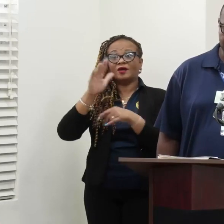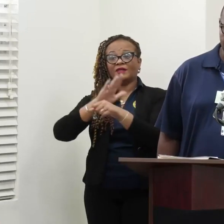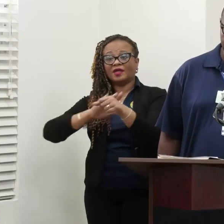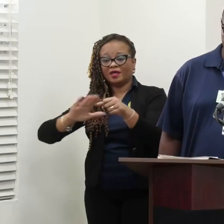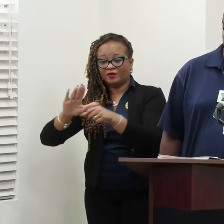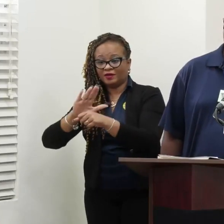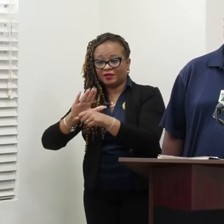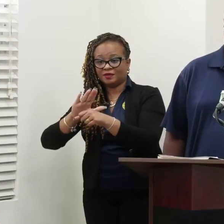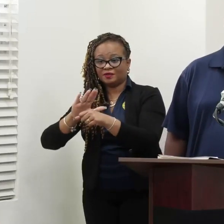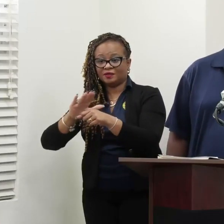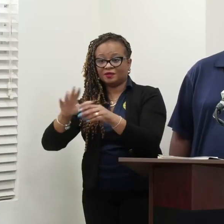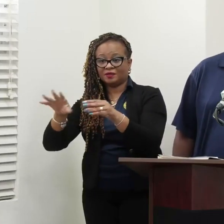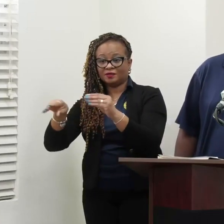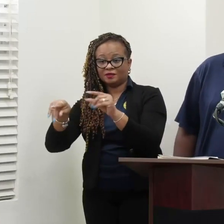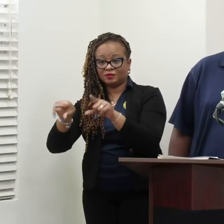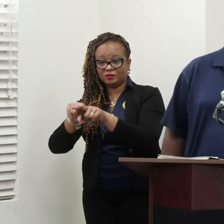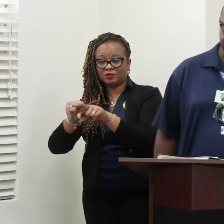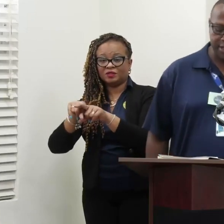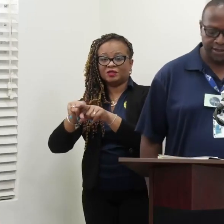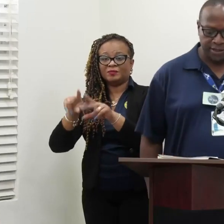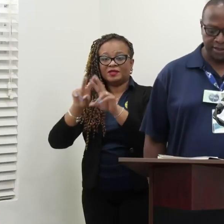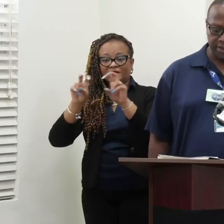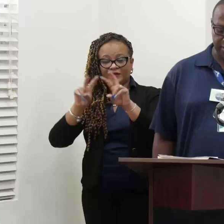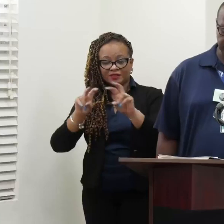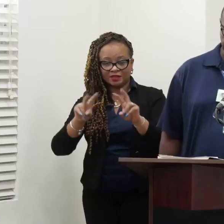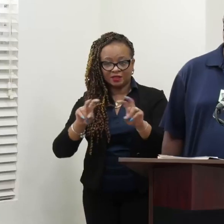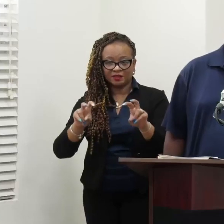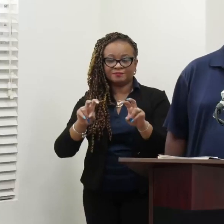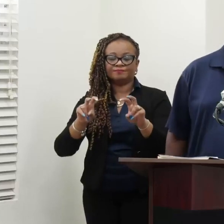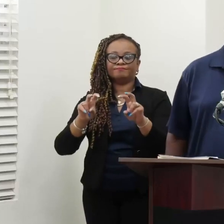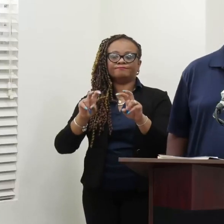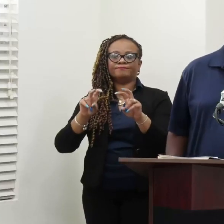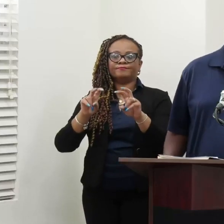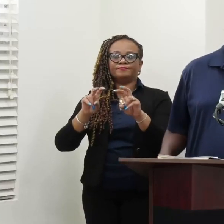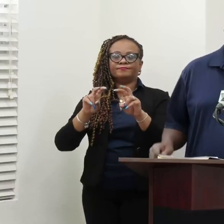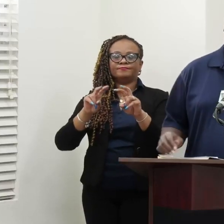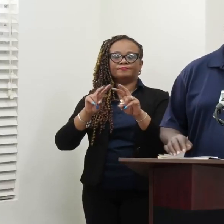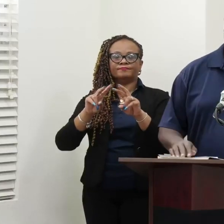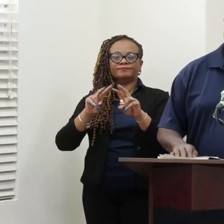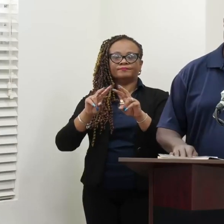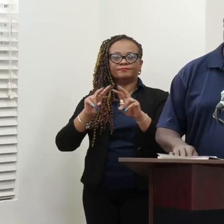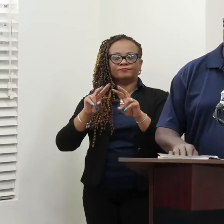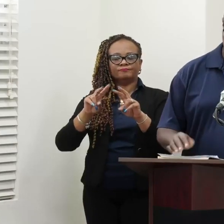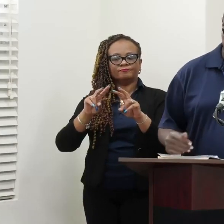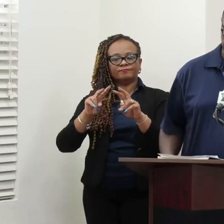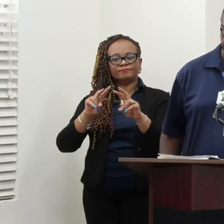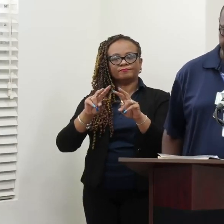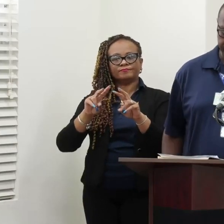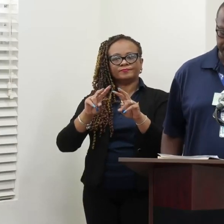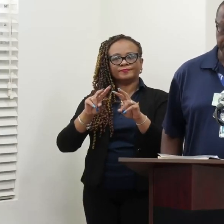with this area are being investigated. Il y a un lot monde qui a regardé.